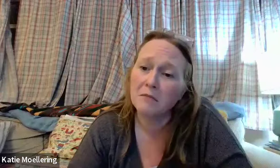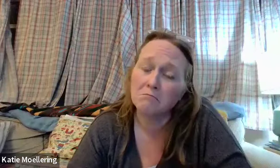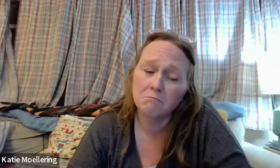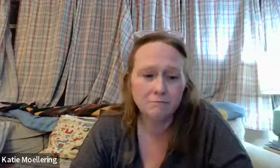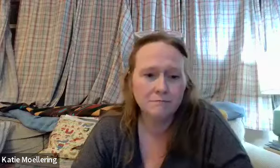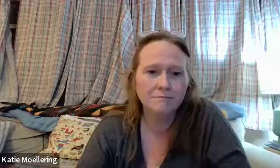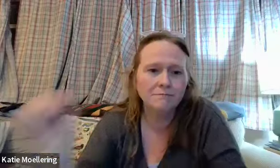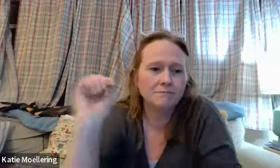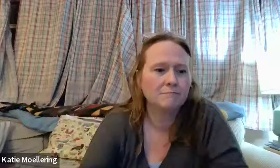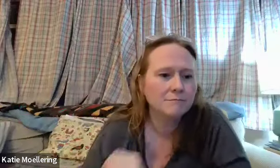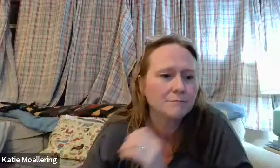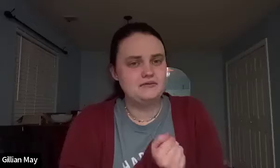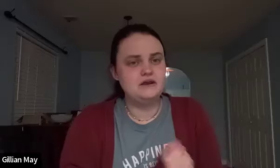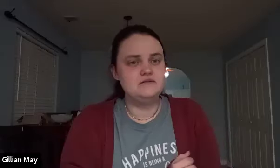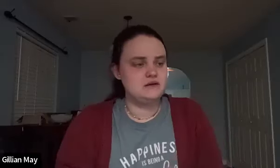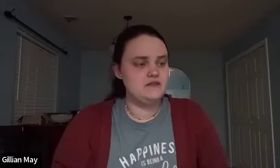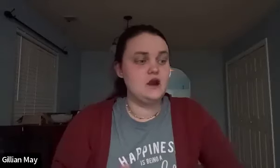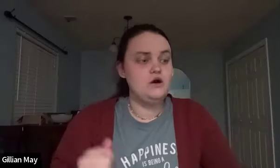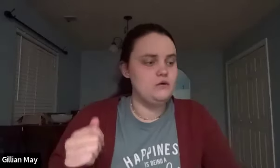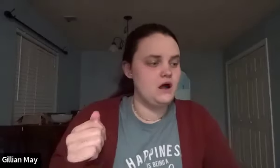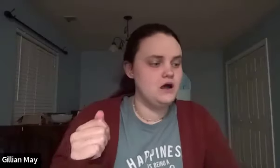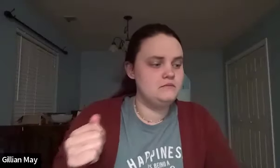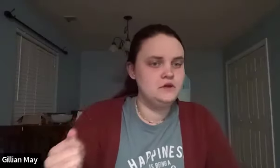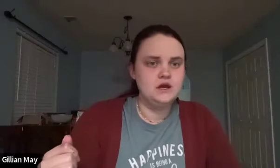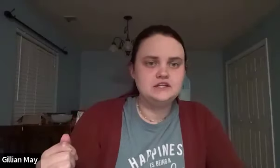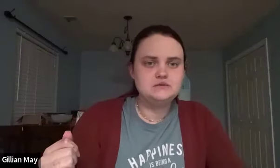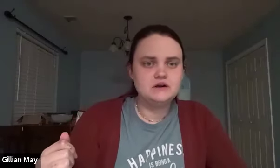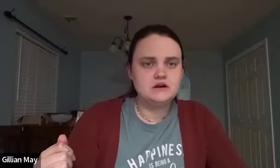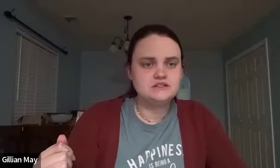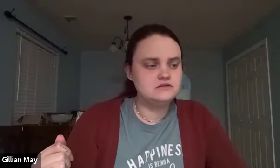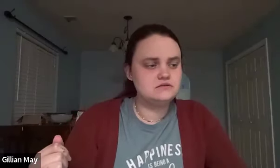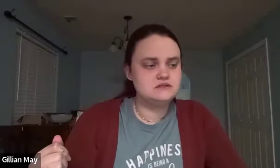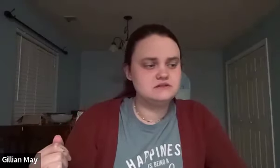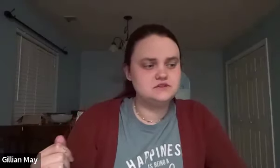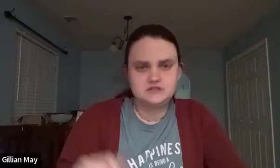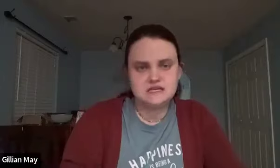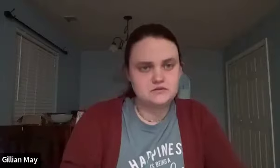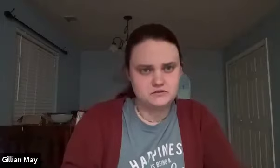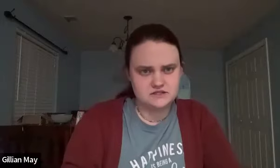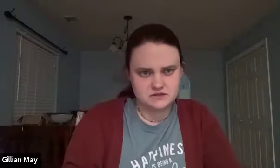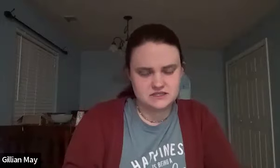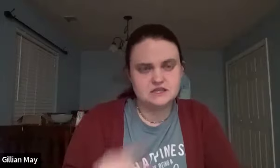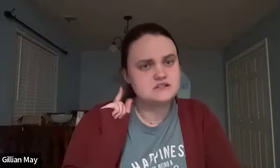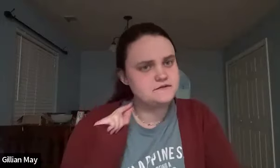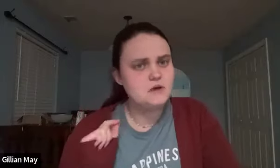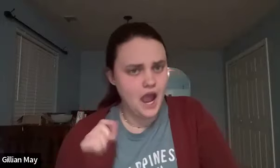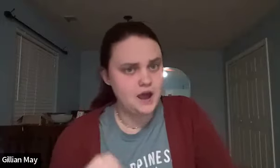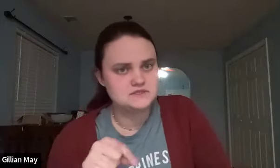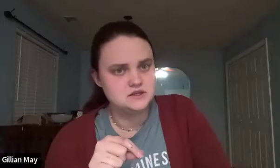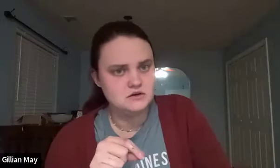can. yeah, I really recommend that. And do you want to also, you're sending out the resources. There's a few apps that you